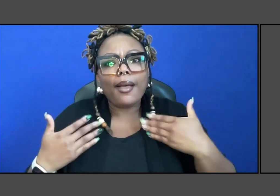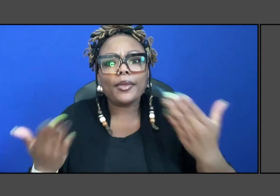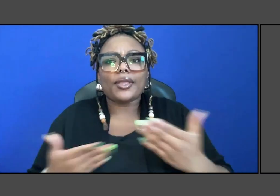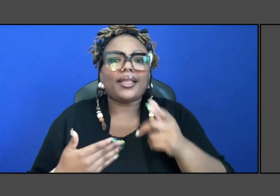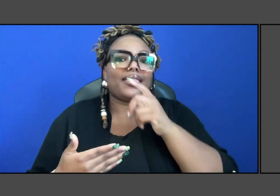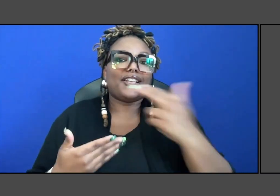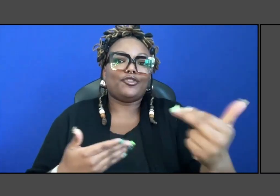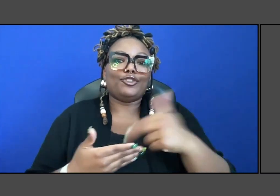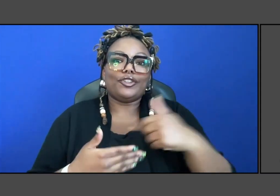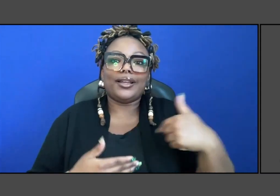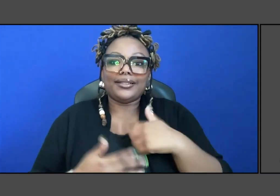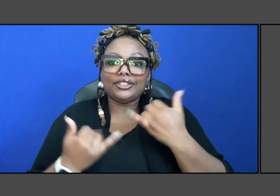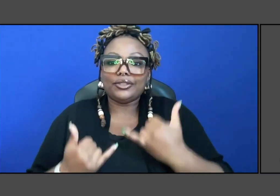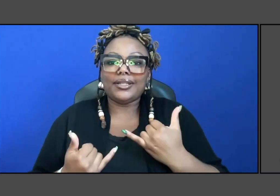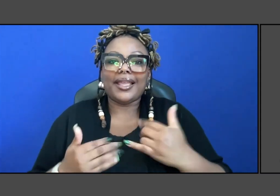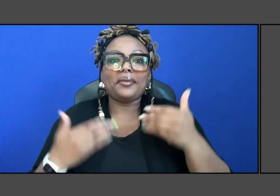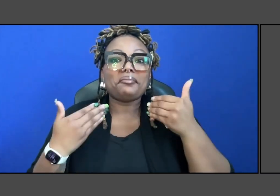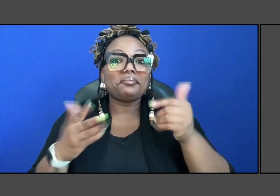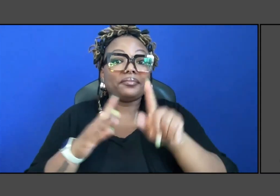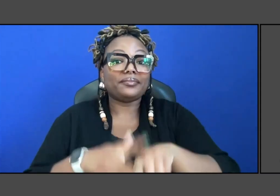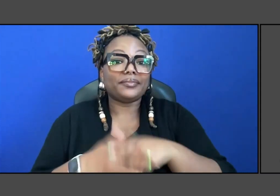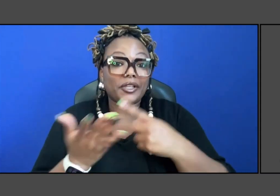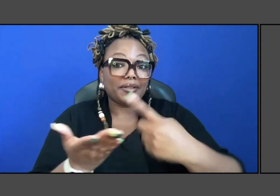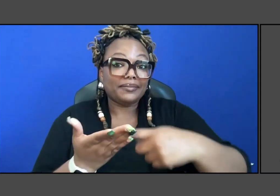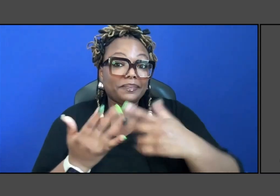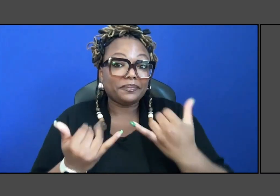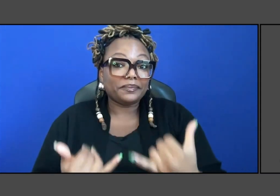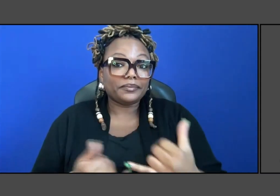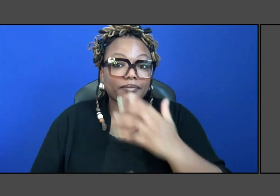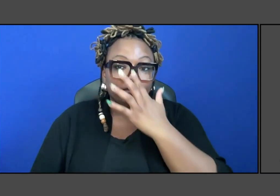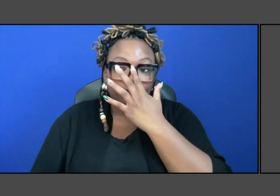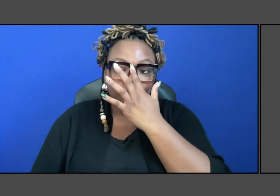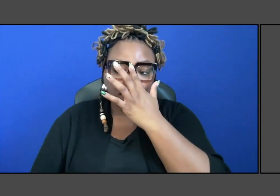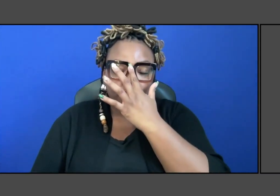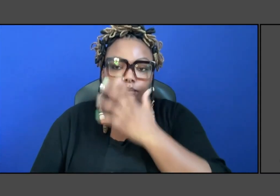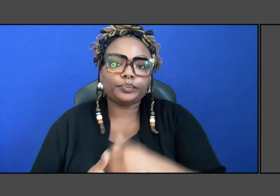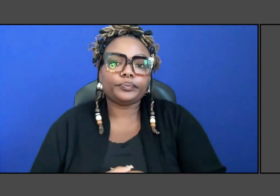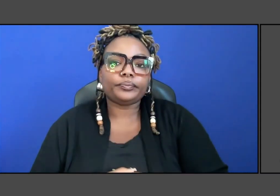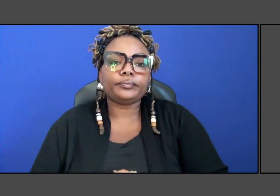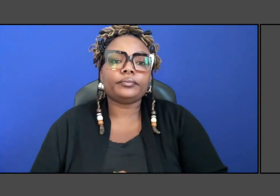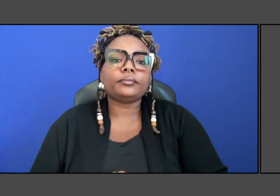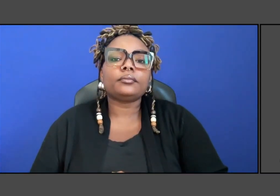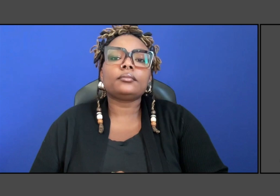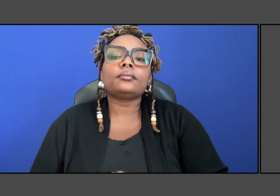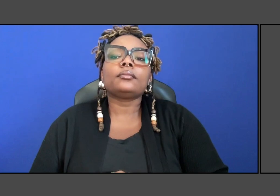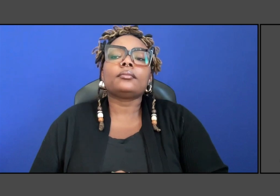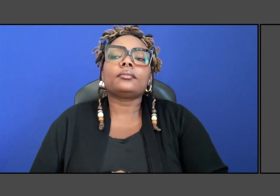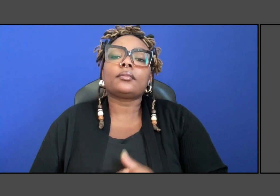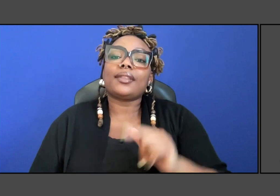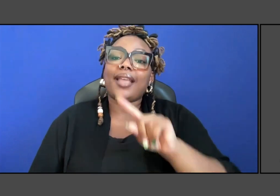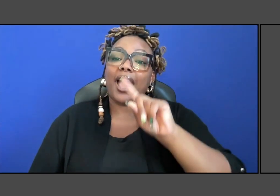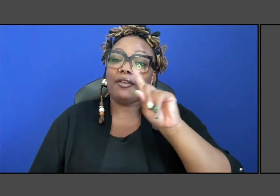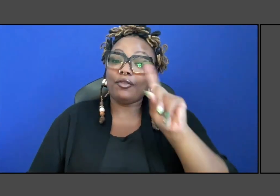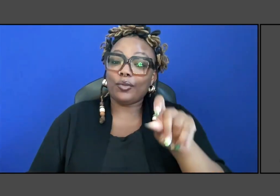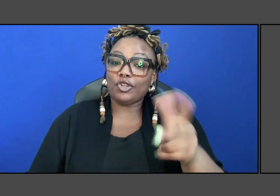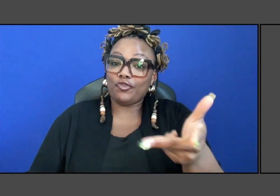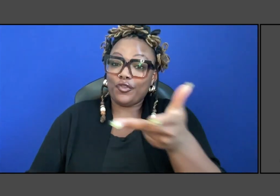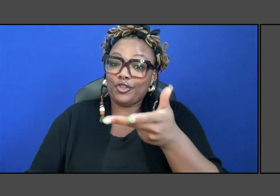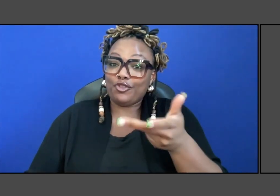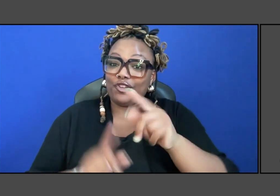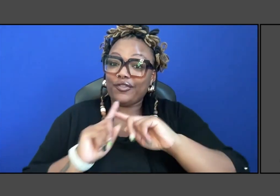our conversation. I'd like to open up with a question for the three of you to answer